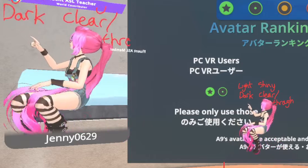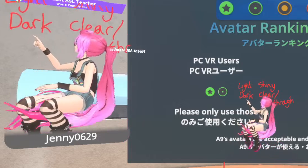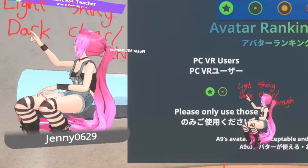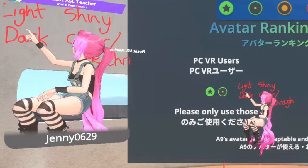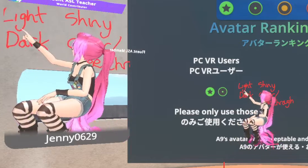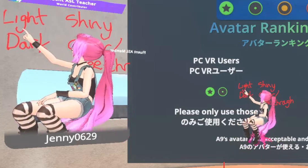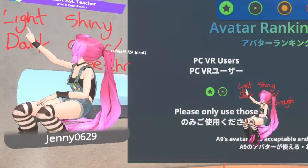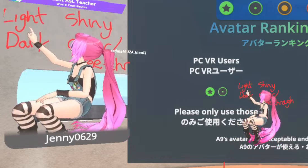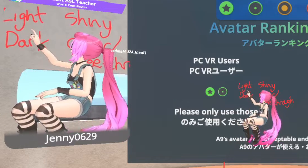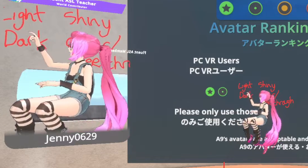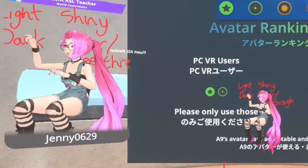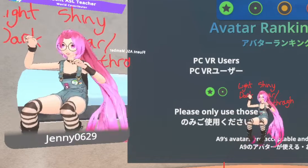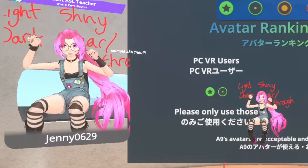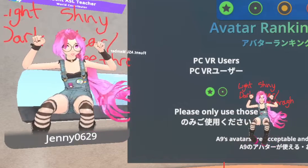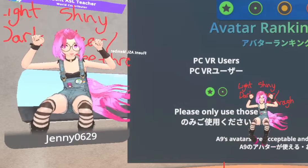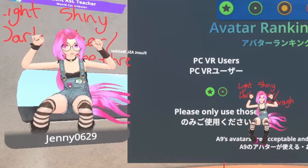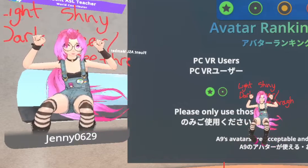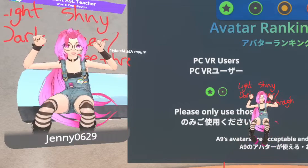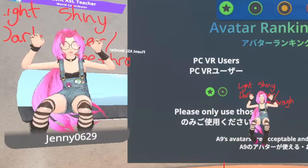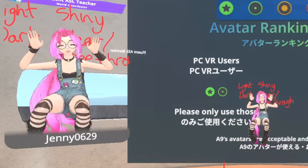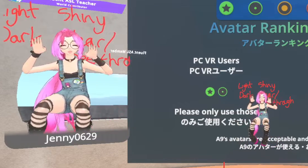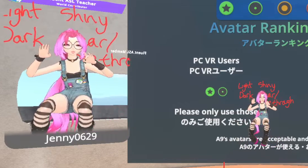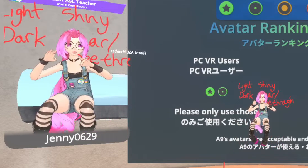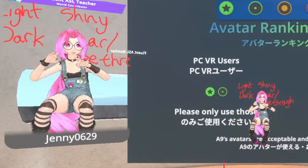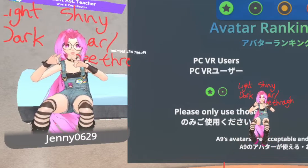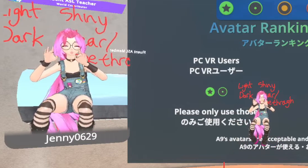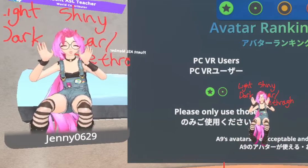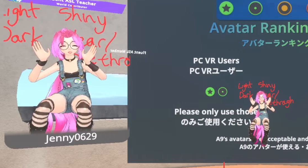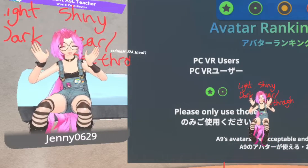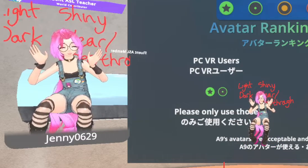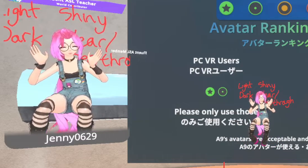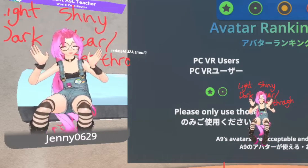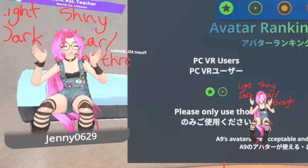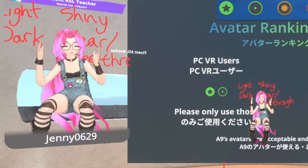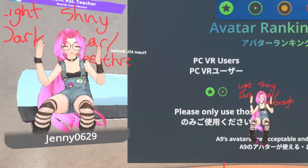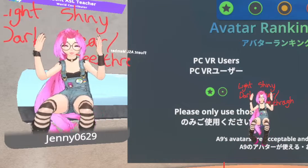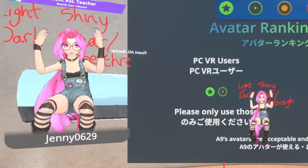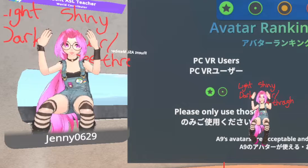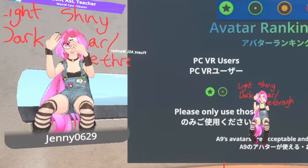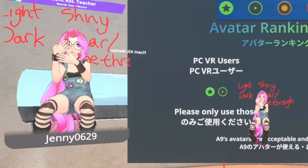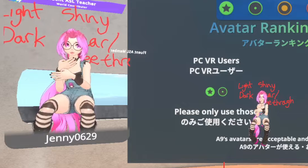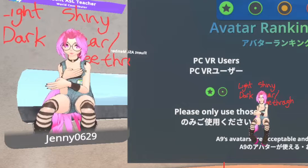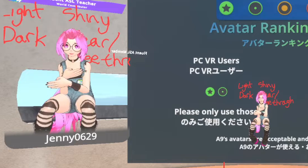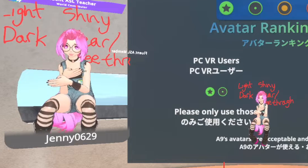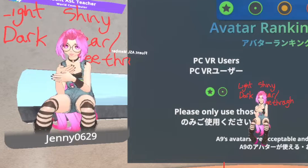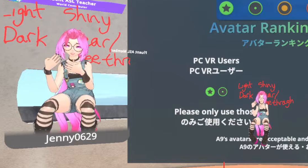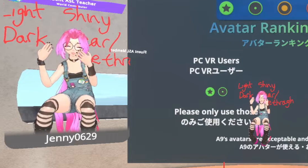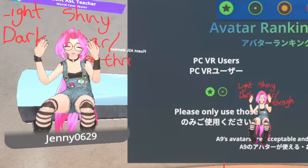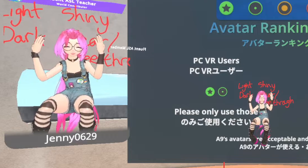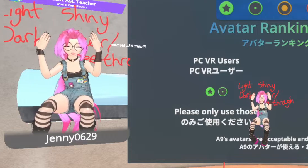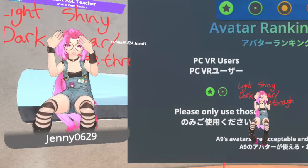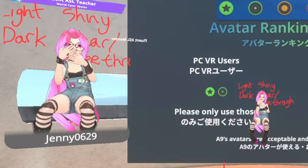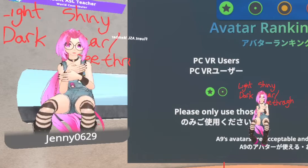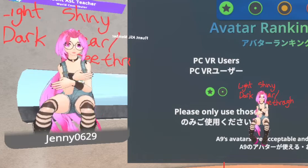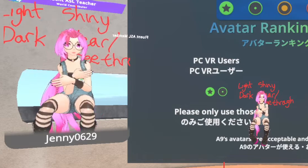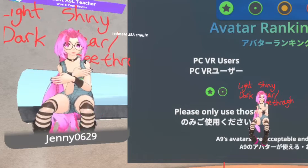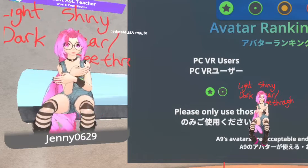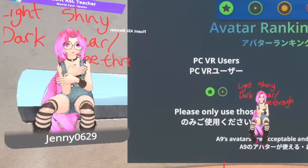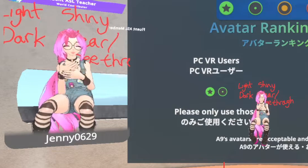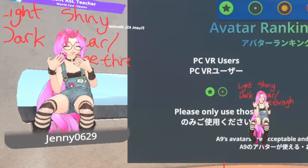if you want to be the most clear, I'd say light or light. But then dark's easy.